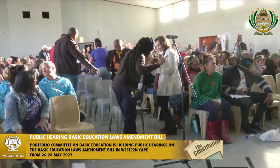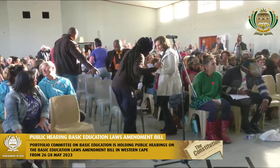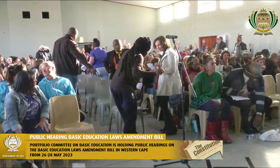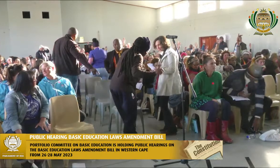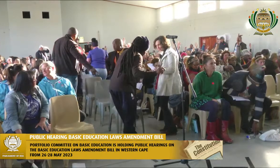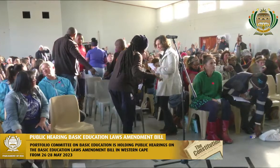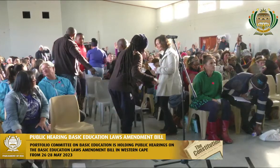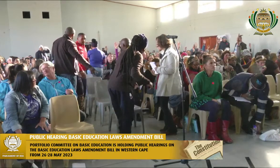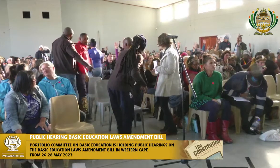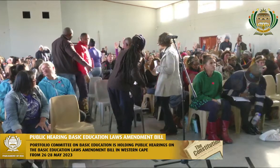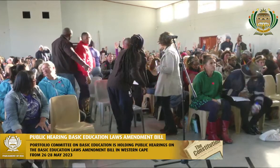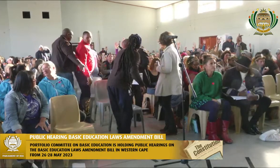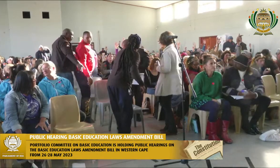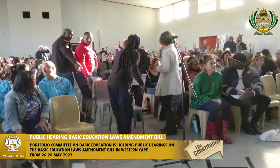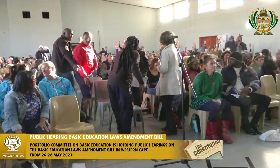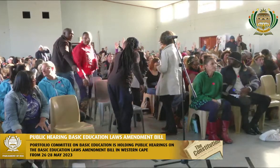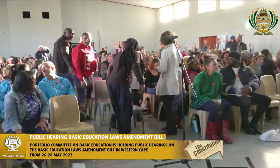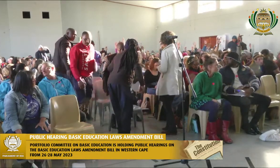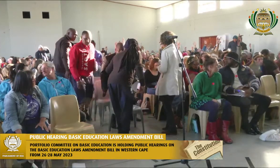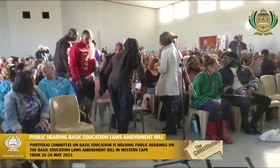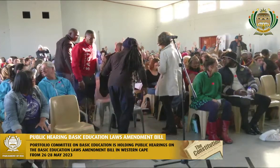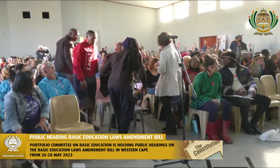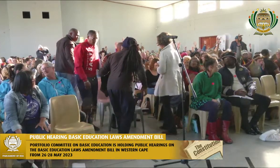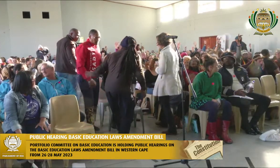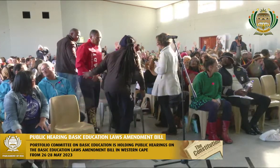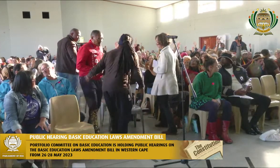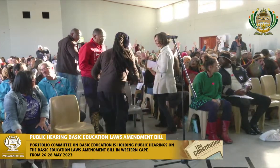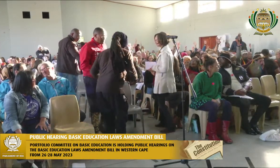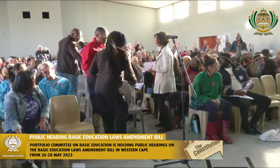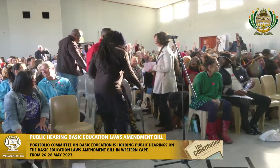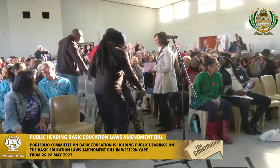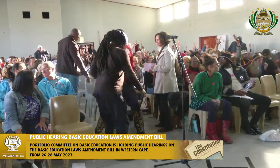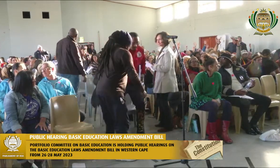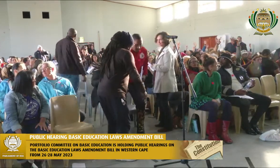No, ma'am, no. Yes.